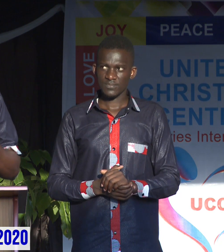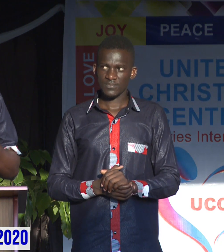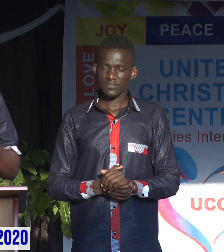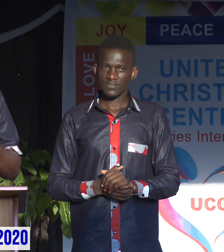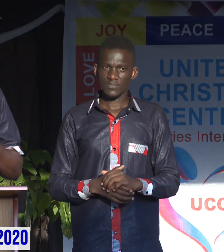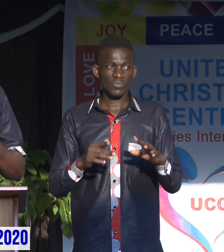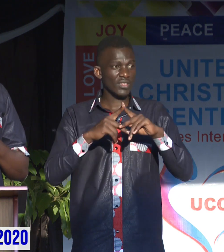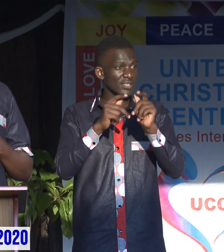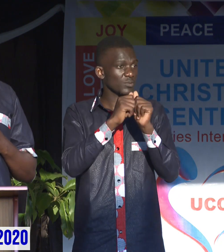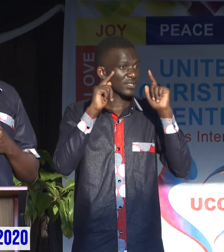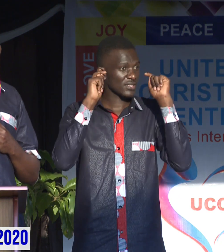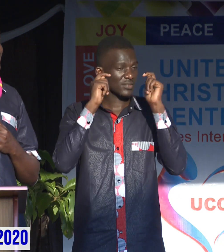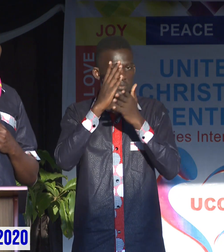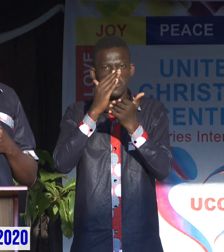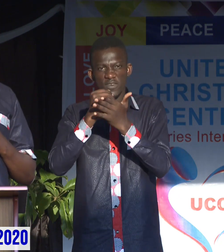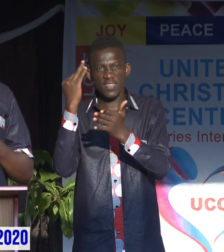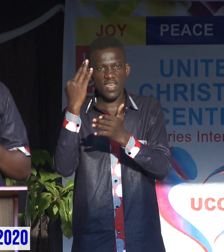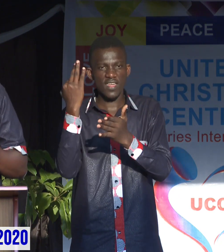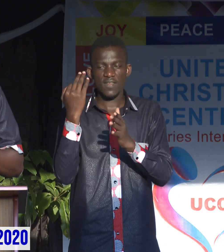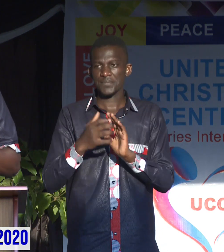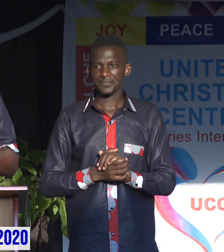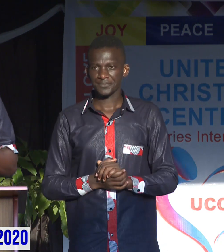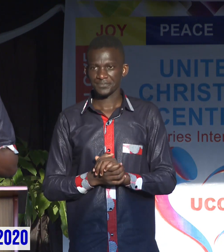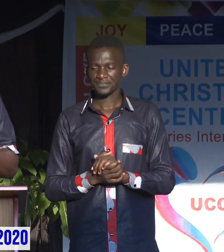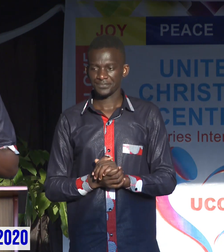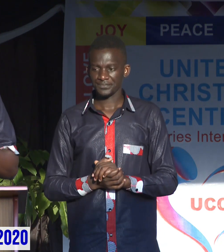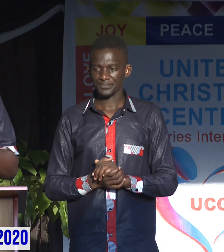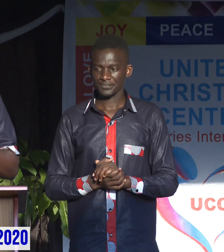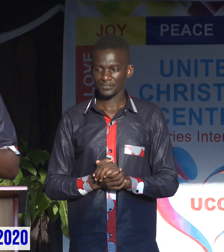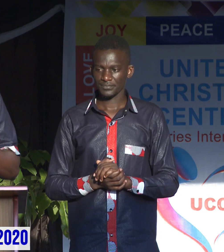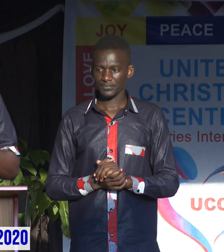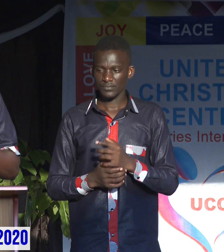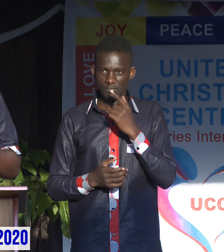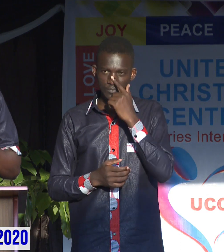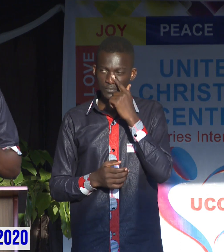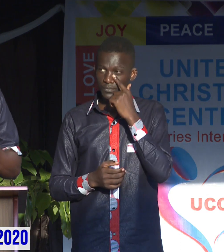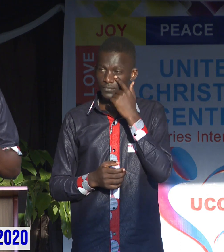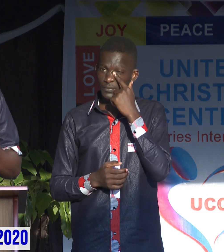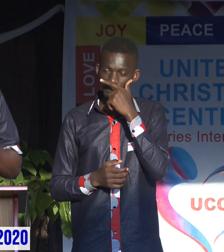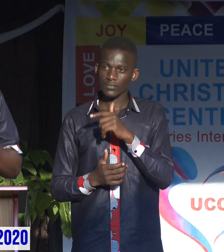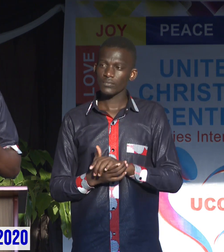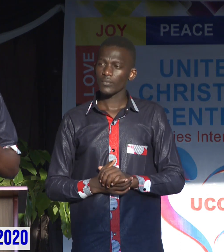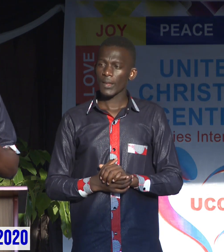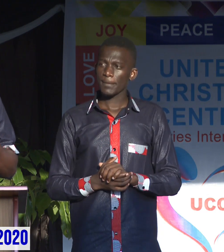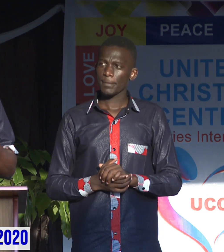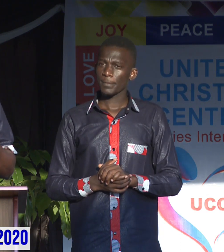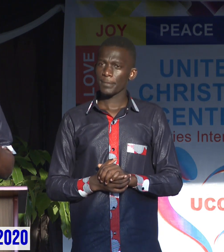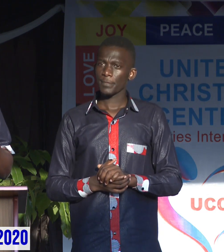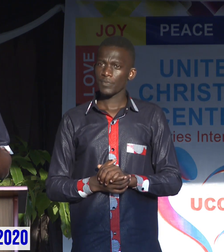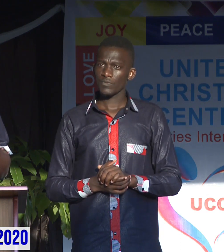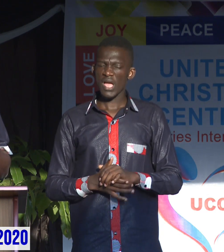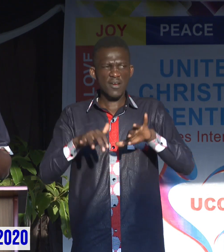Ntandisa na bujulizi nga sinaba kugenda kuchengendo okubuulira. I begin with a testimony before I got what I want to preach